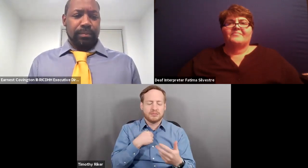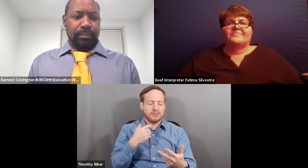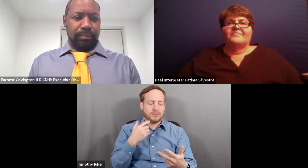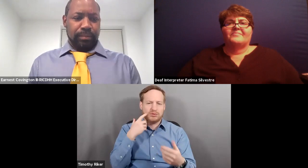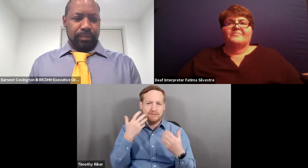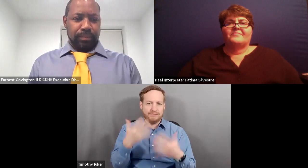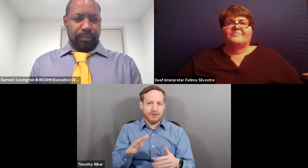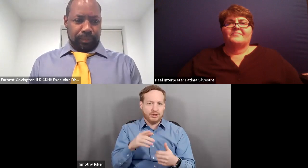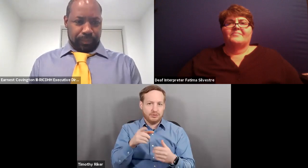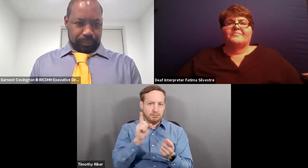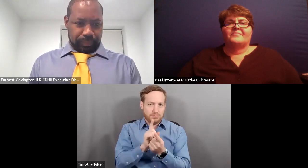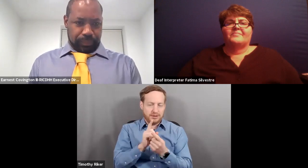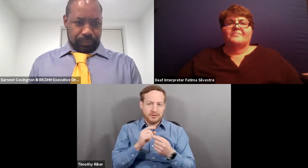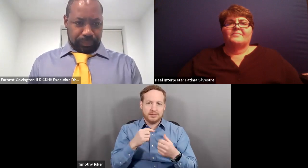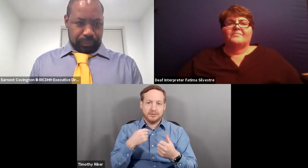now.